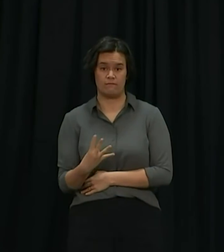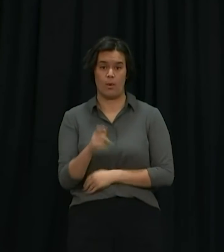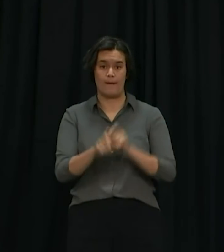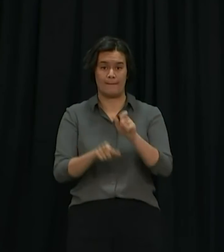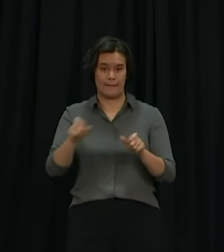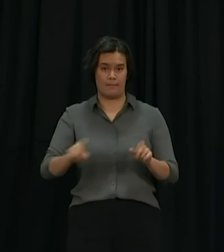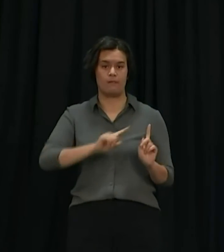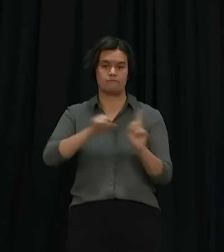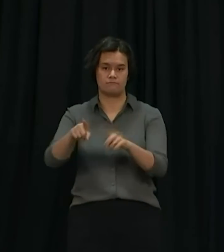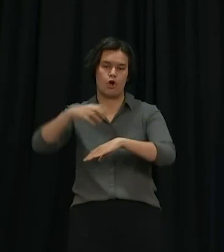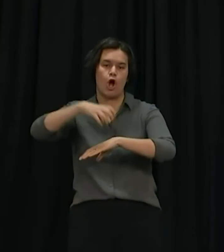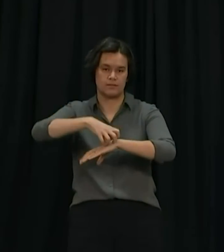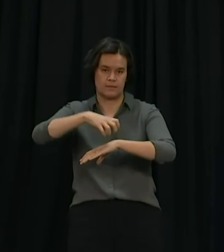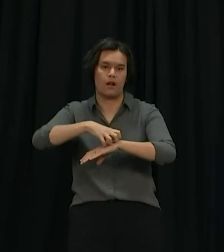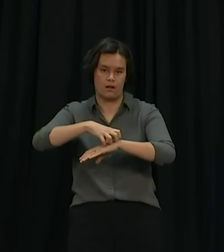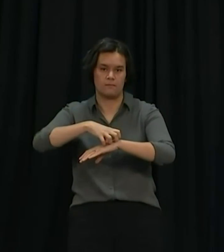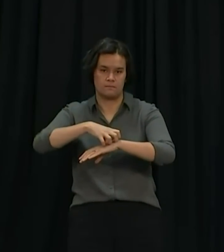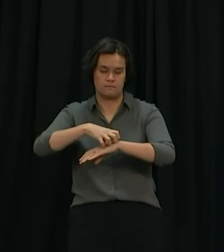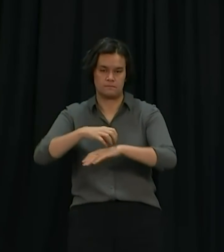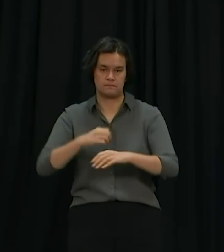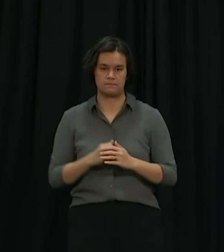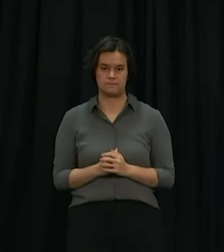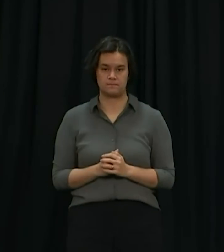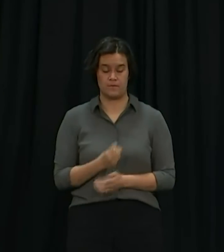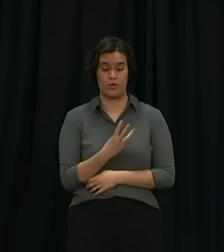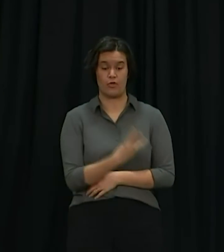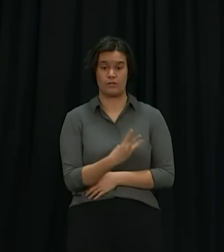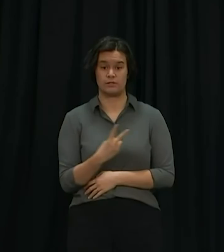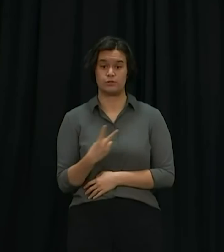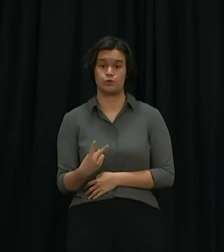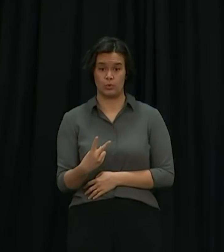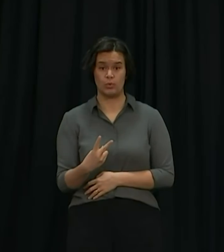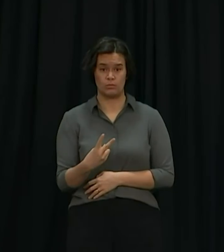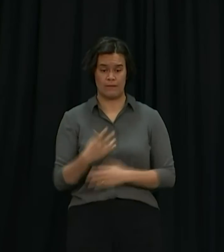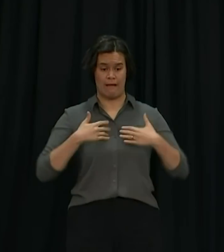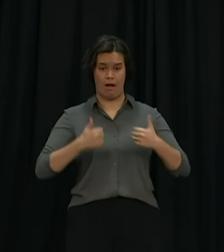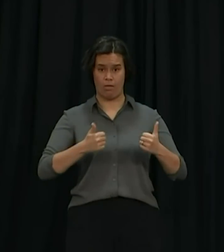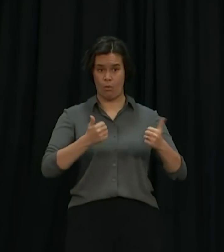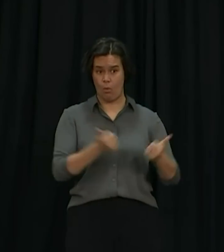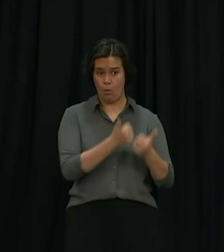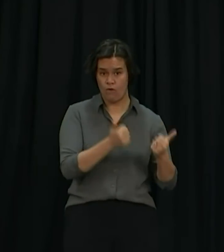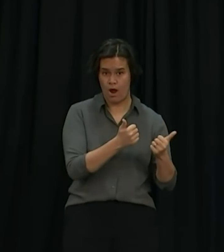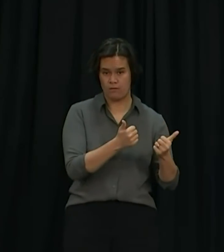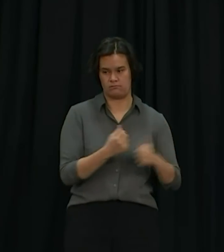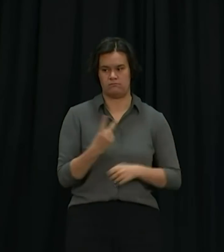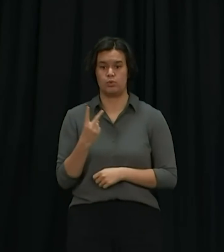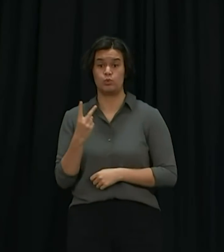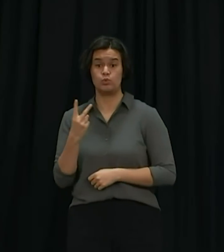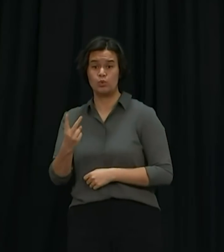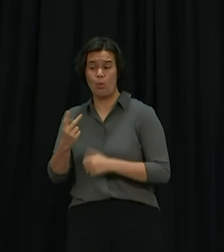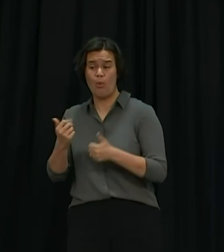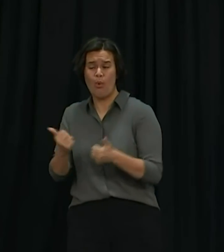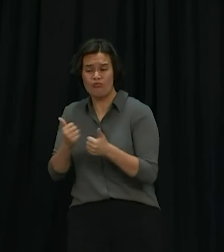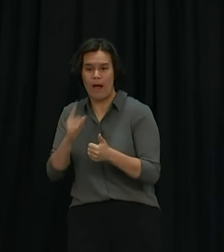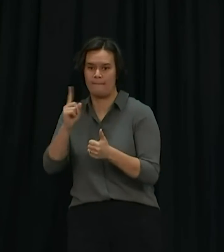result of this community outbreak. 32 are in a stable condition on a ward, while 2 are in a stable